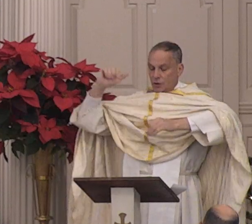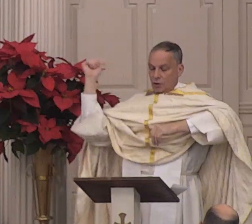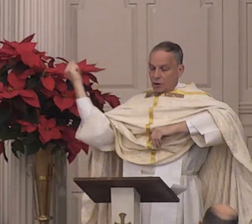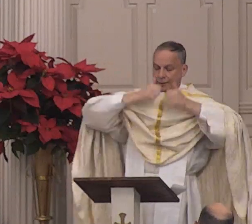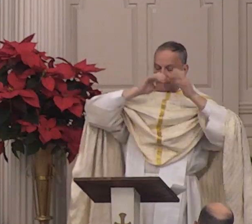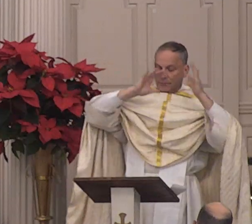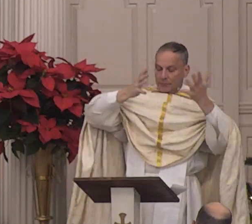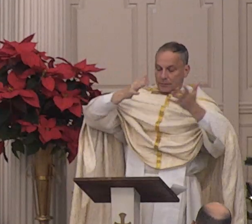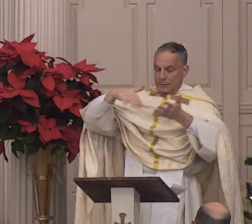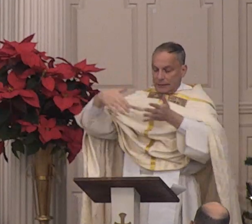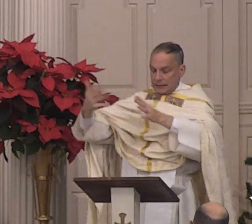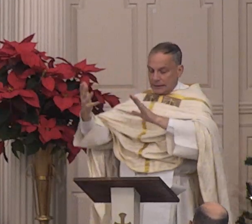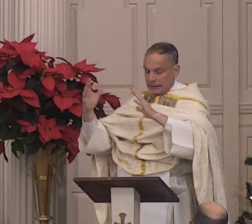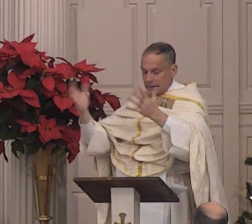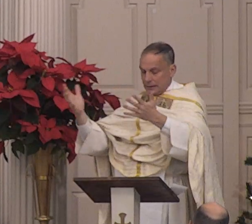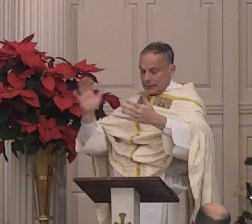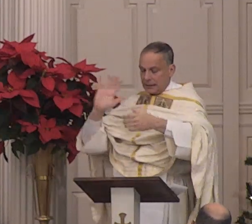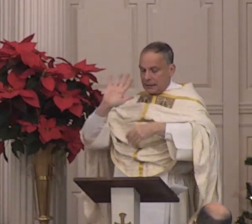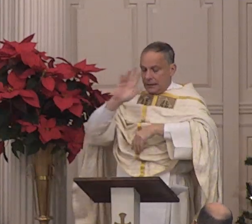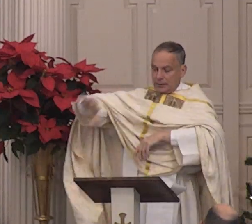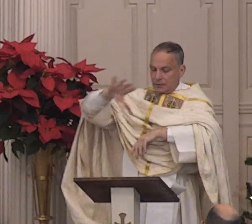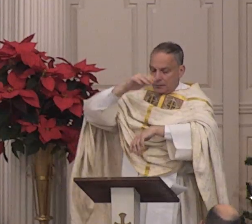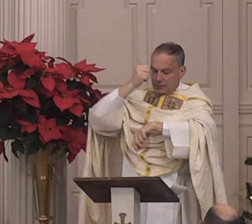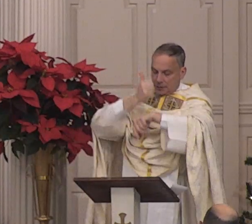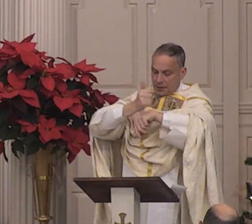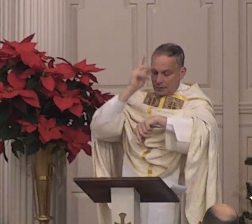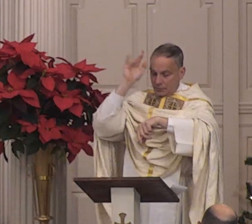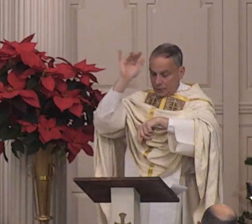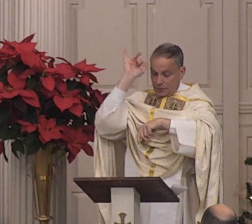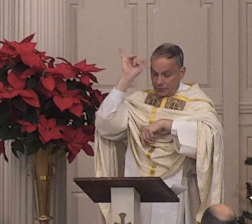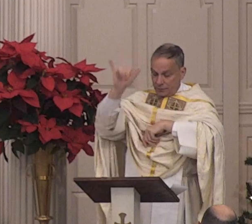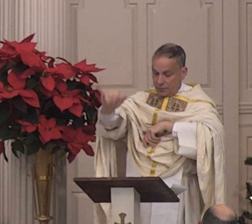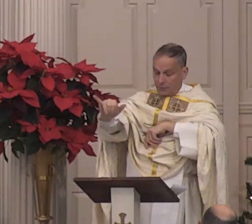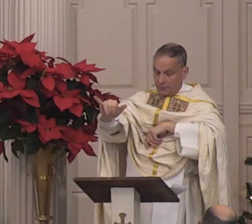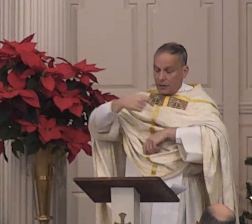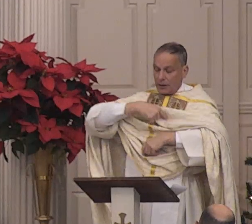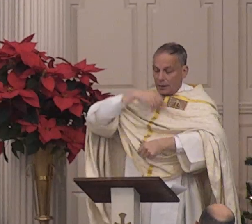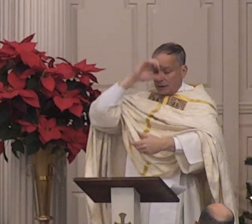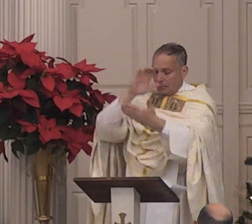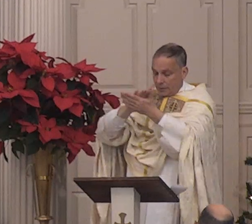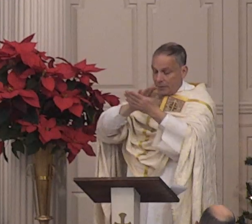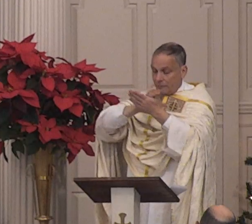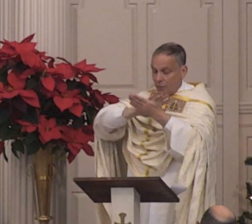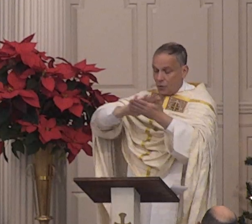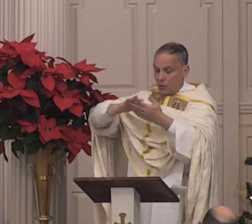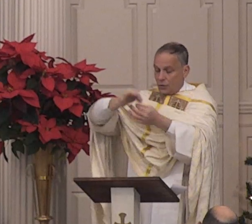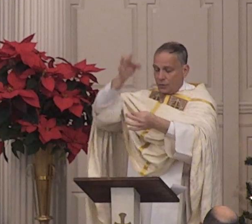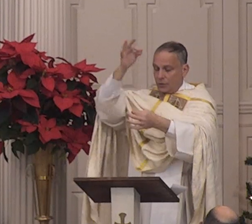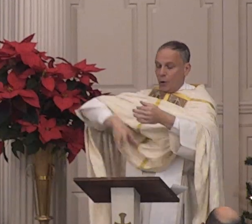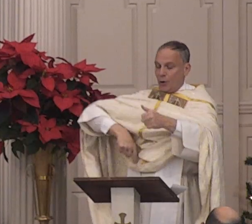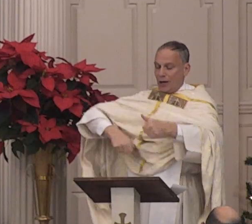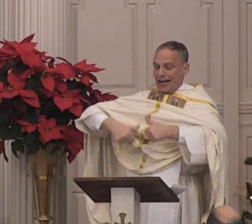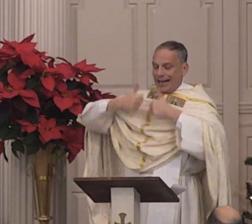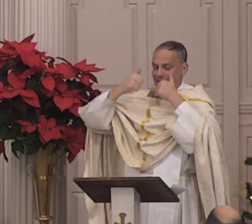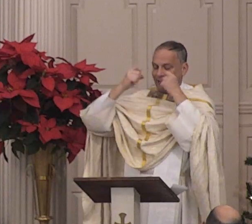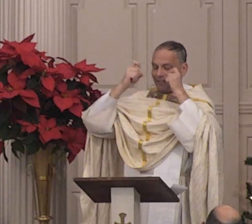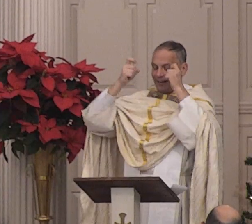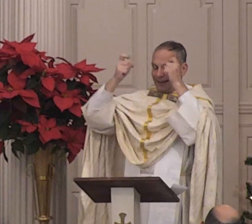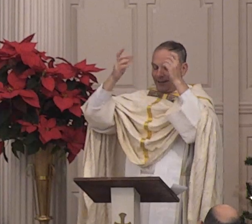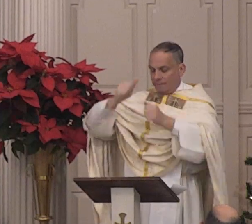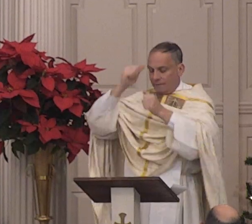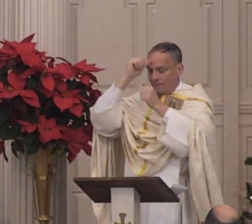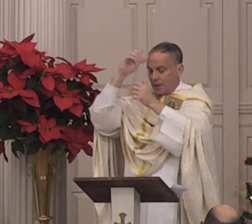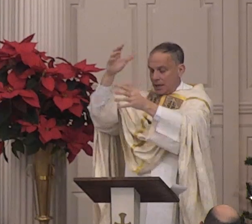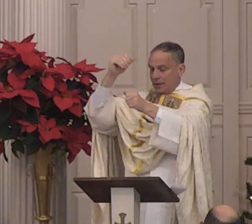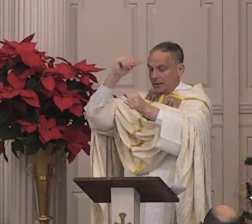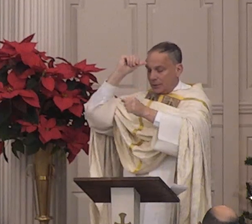his kingdom will have no end. I believe in the Holy Spirit, the Lord, the giver of life, who proceeds from the Father and